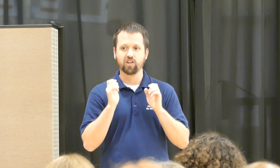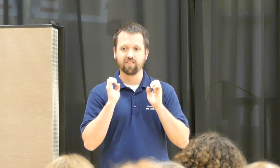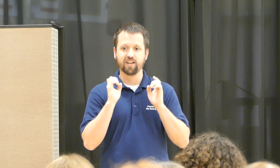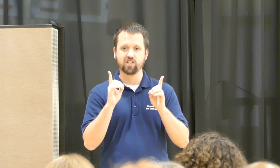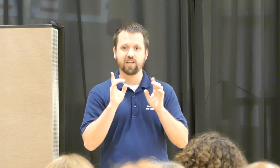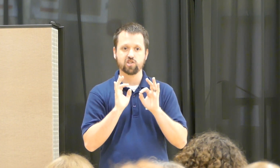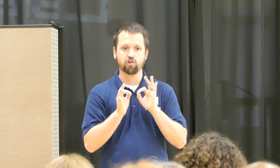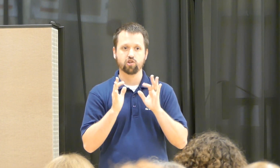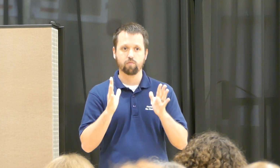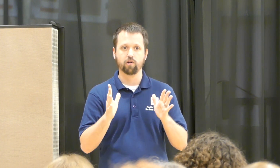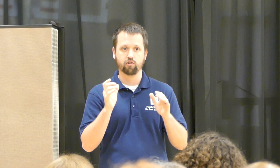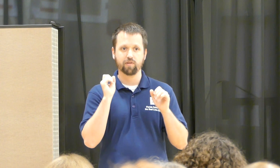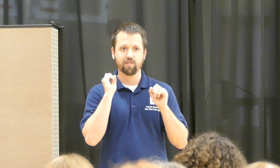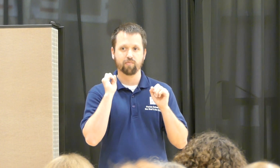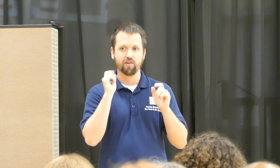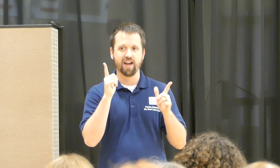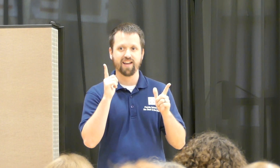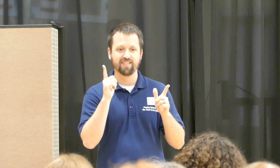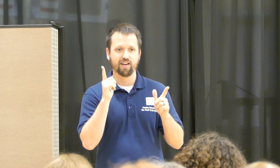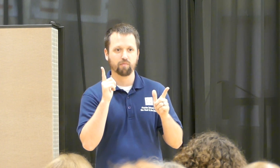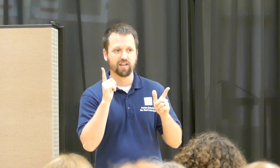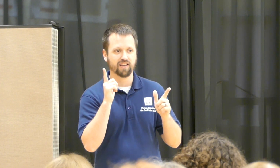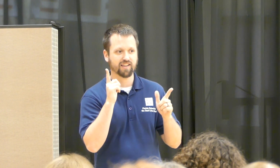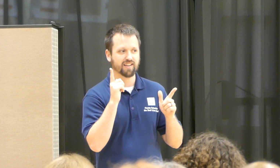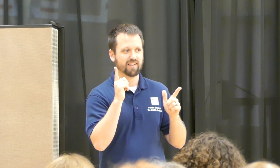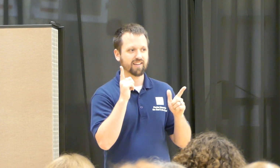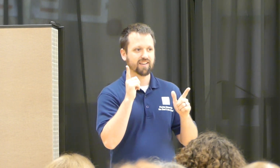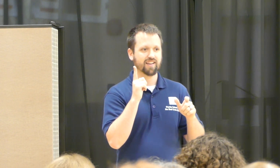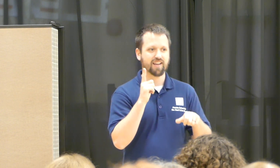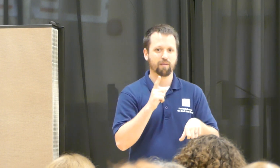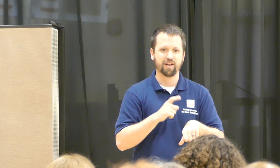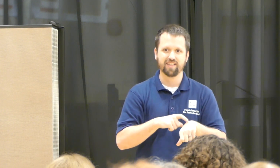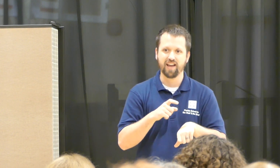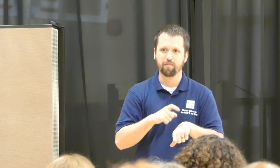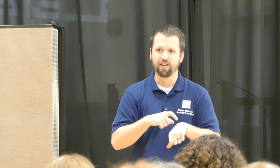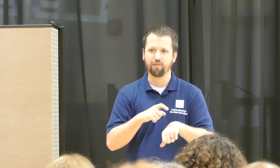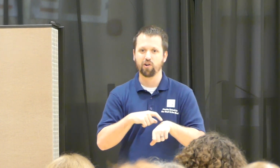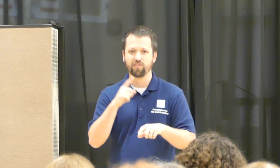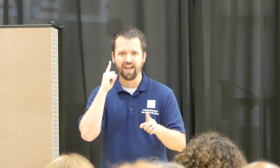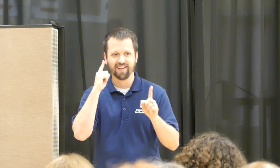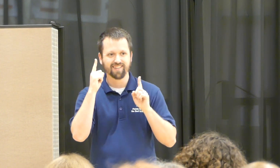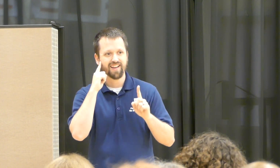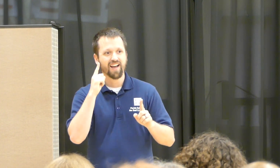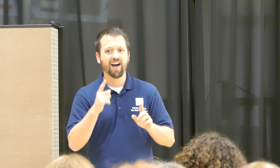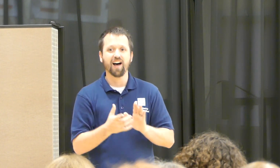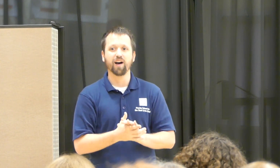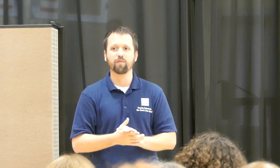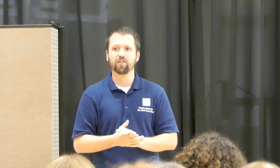as an educational interpreter, I'm surprised how many times I've heard that.